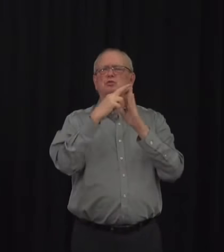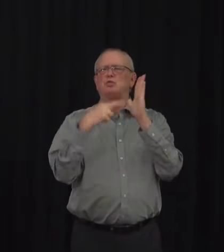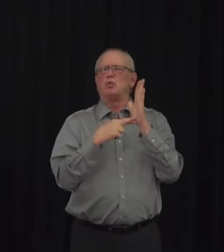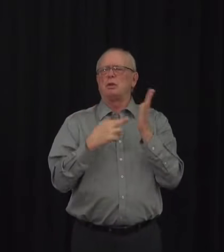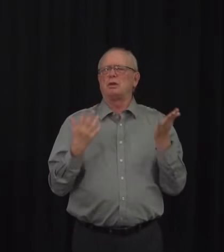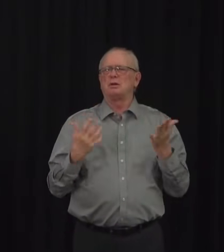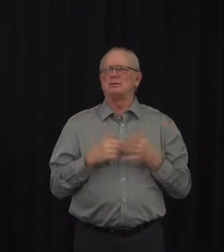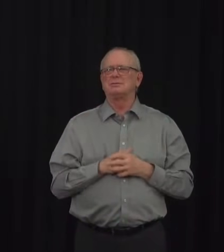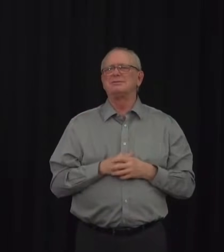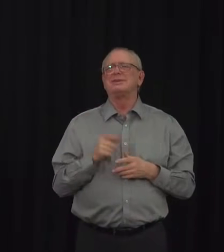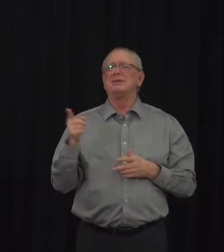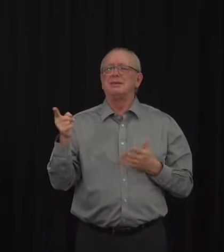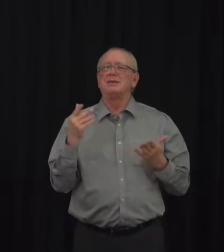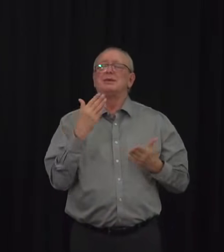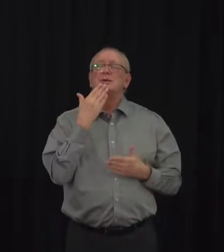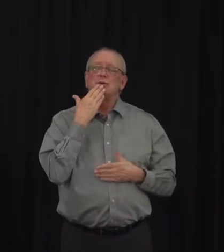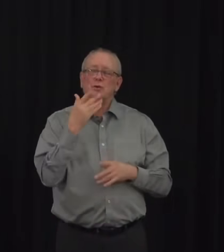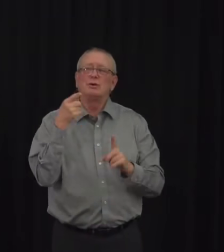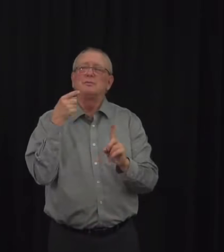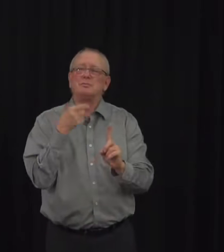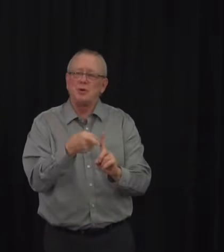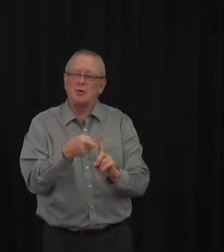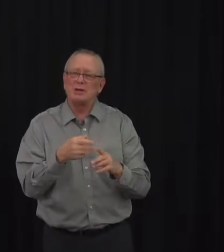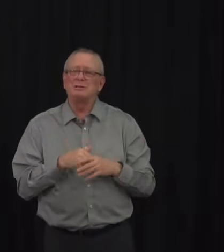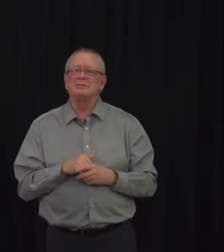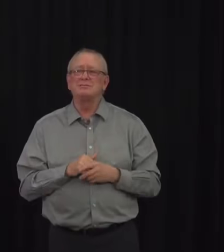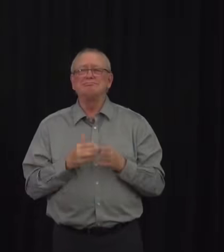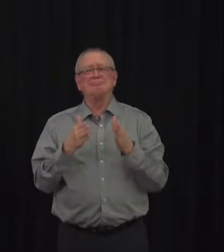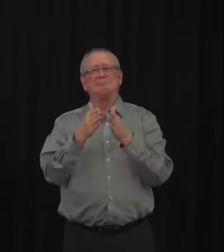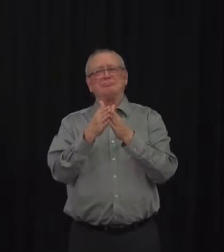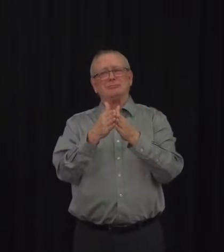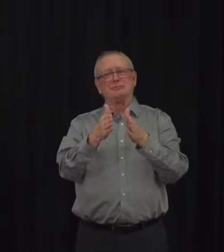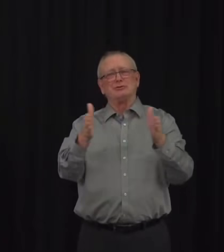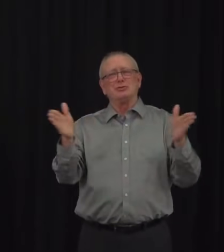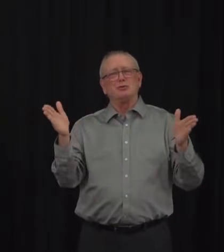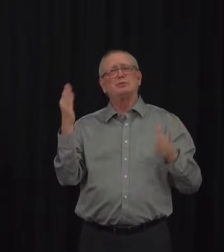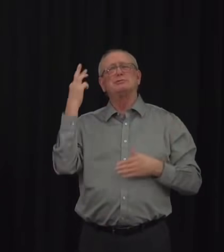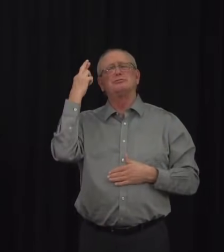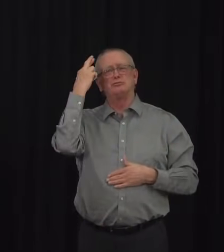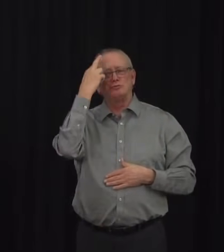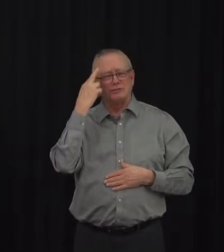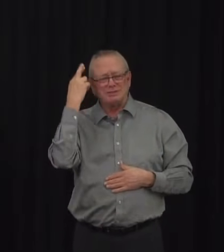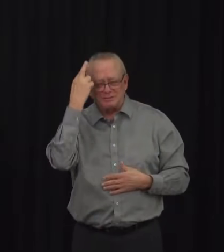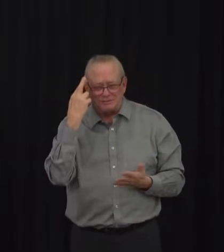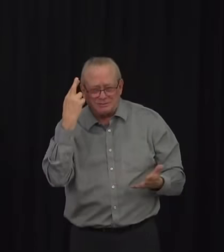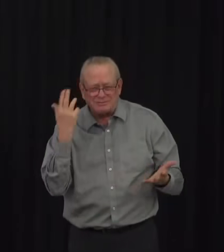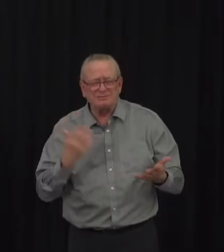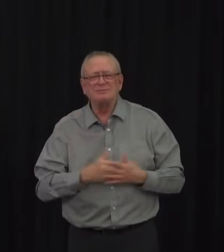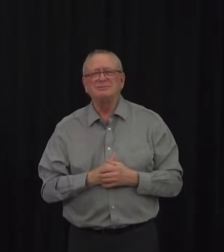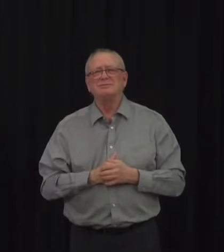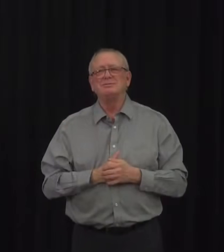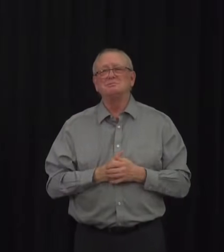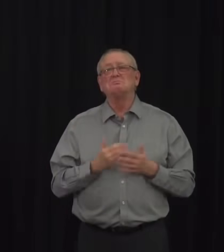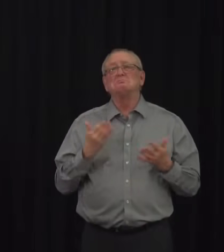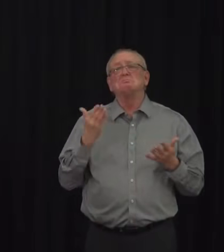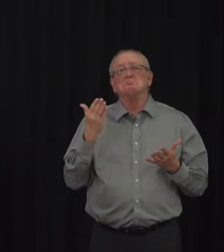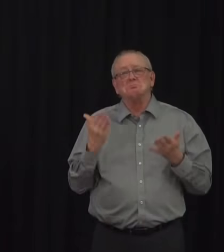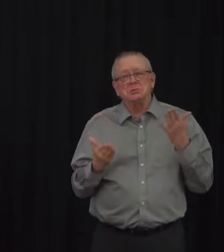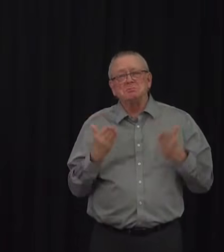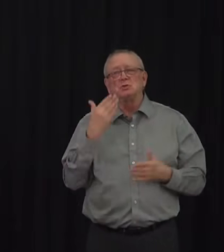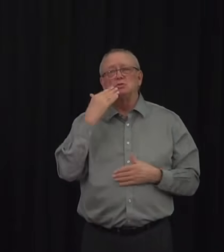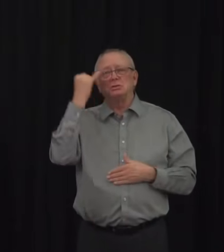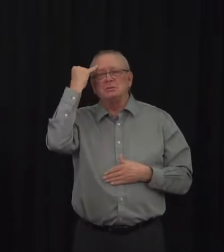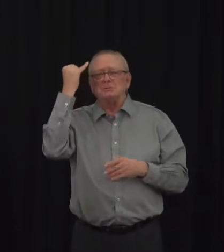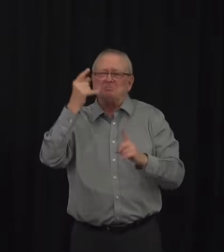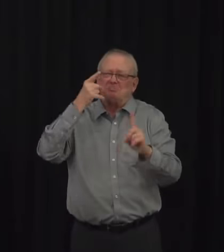and I've spoken generally about the reasons, but as you say, perhaps we need to make specific information available. The reason for